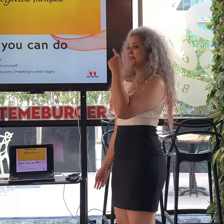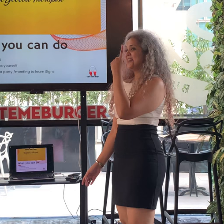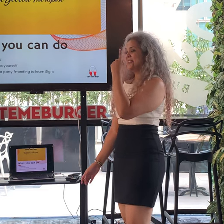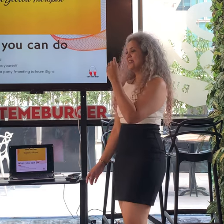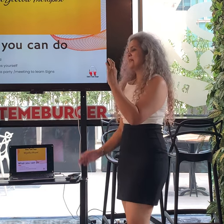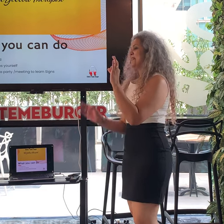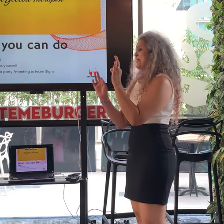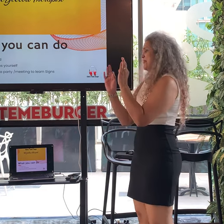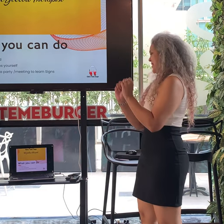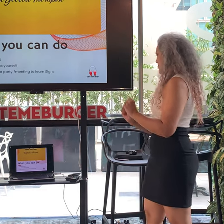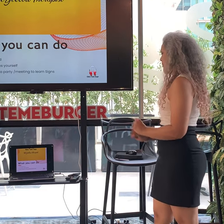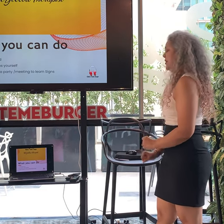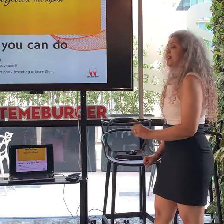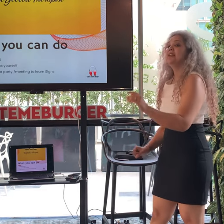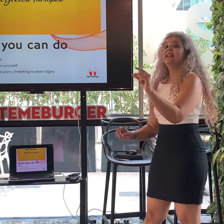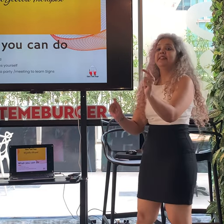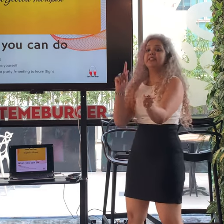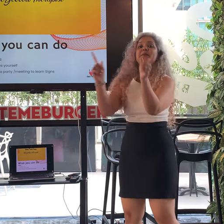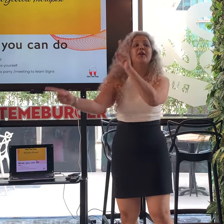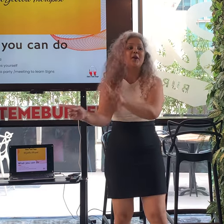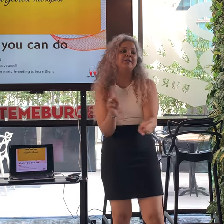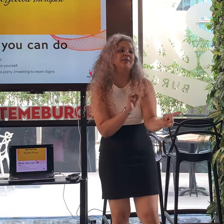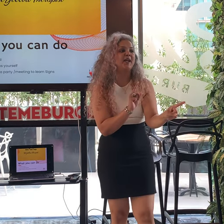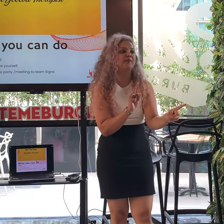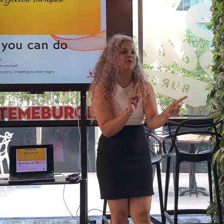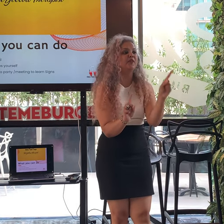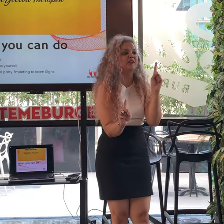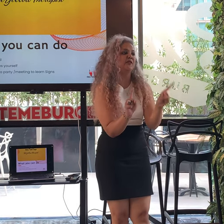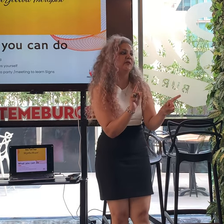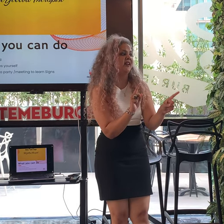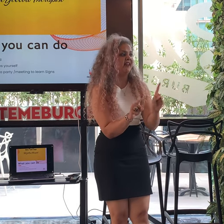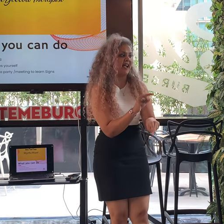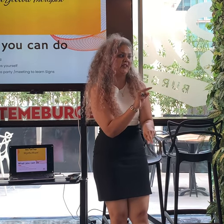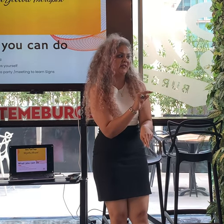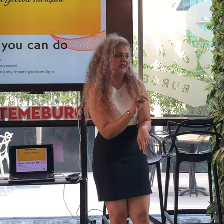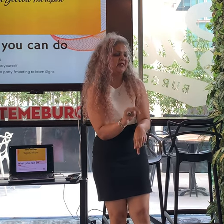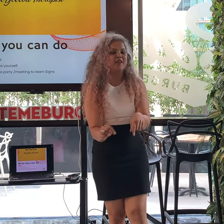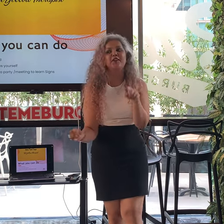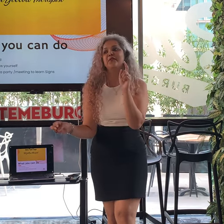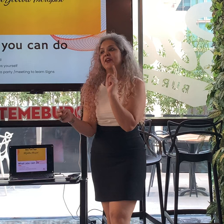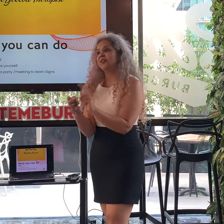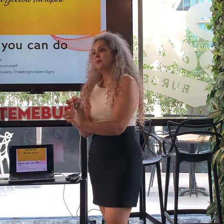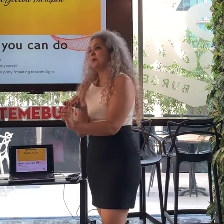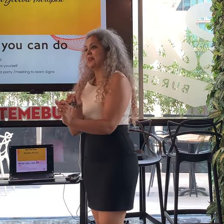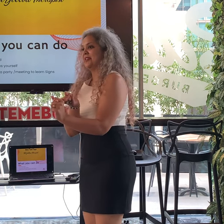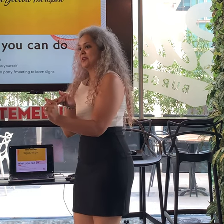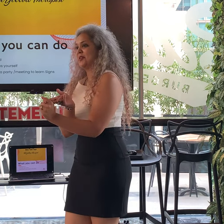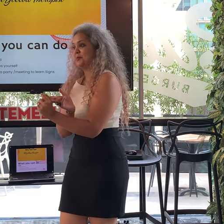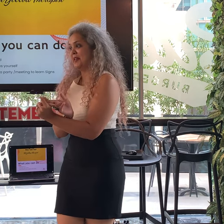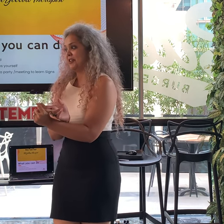Facial expression. Very important. This will also help you. If you are an actor. If you are another public speaker.